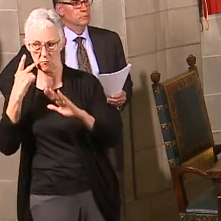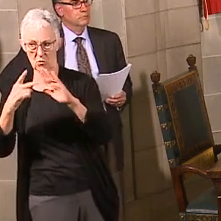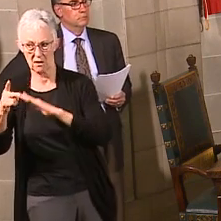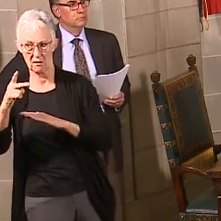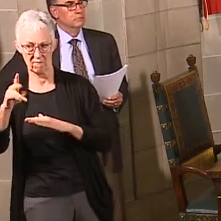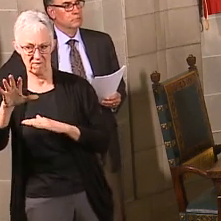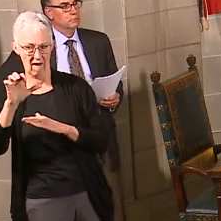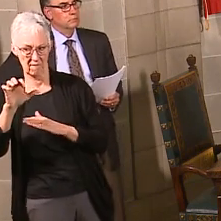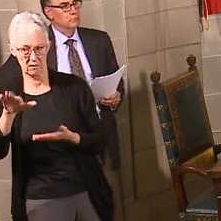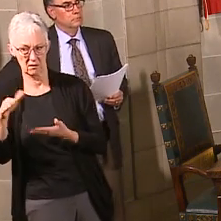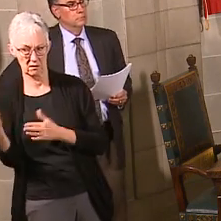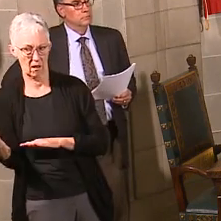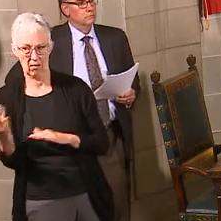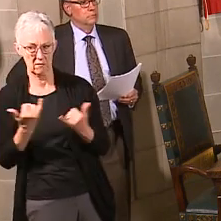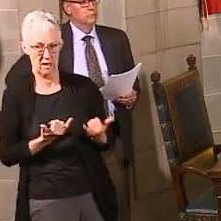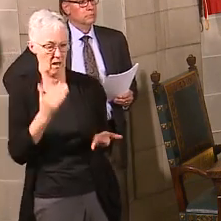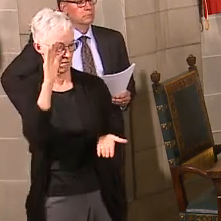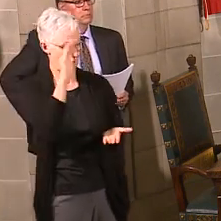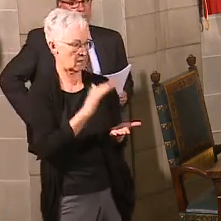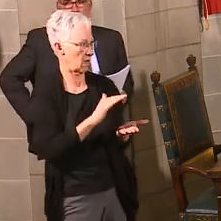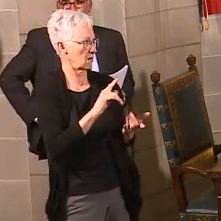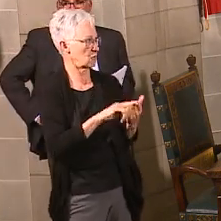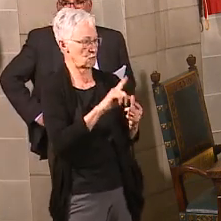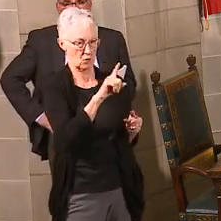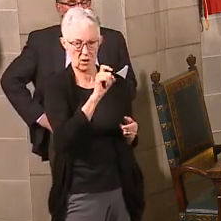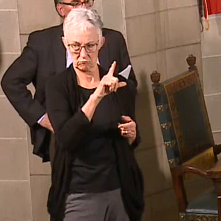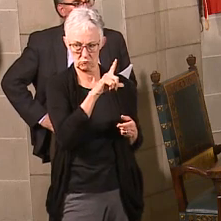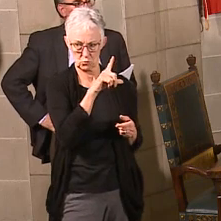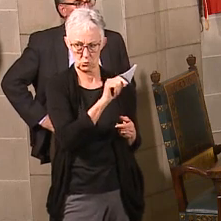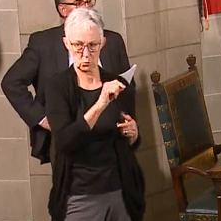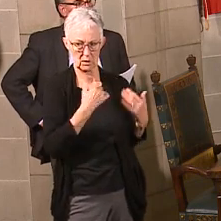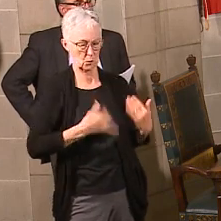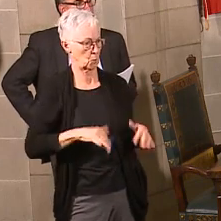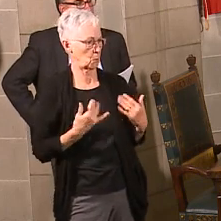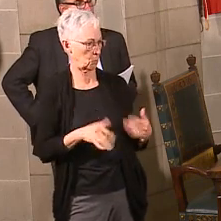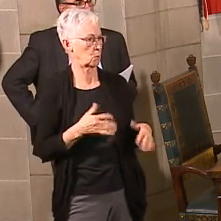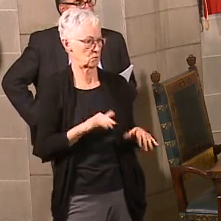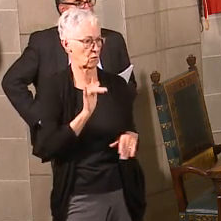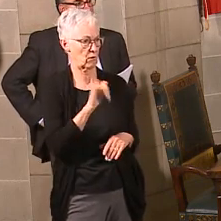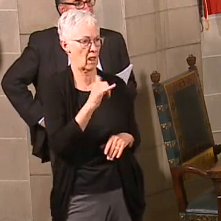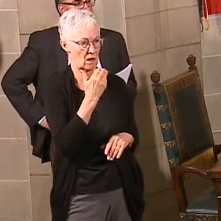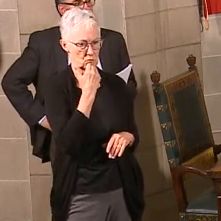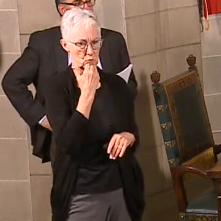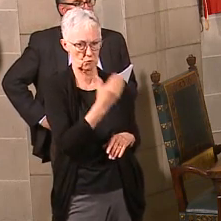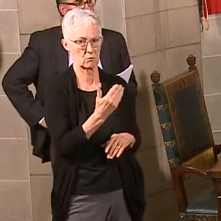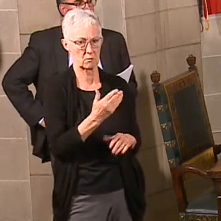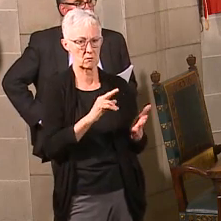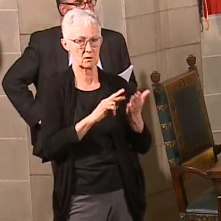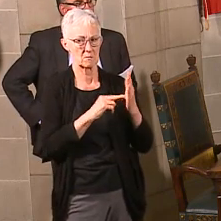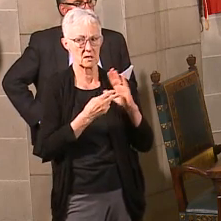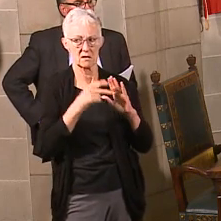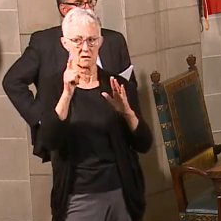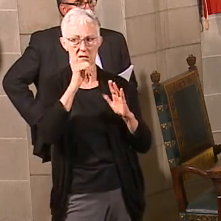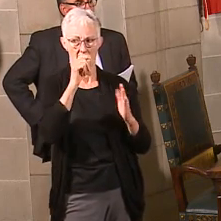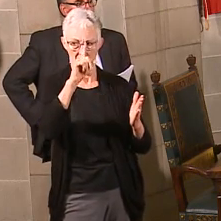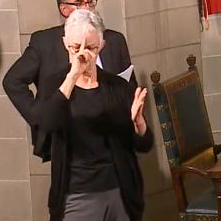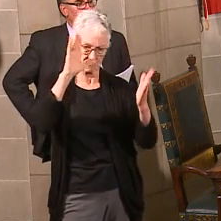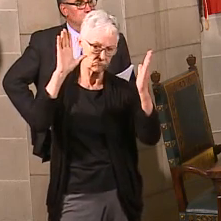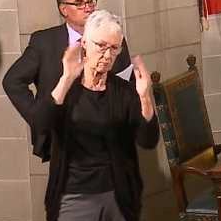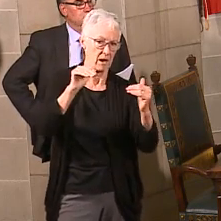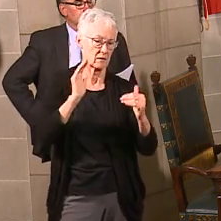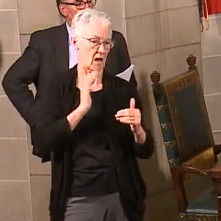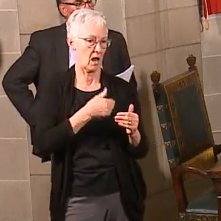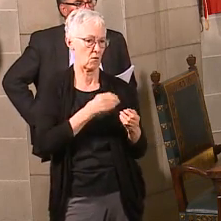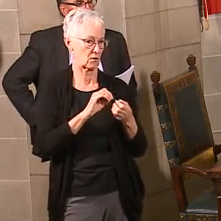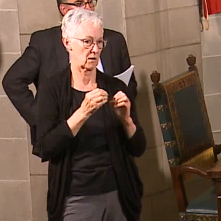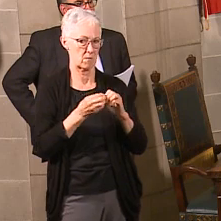ago. And so, again, that's good news with regard to how at least that model is viewing what's going on in Nebraska. Dr. Ali Khan has just